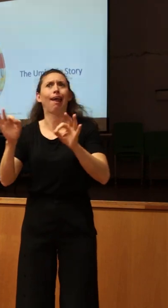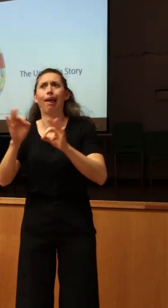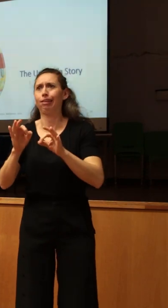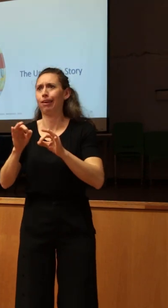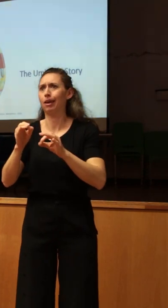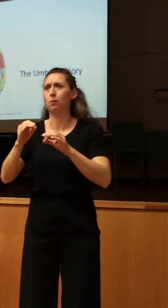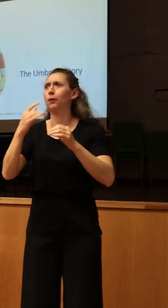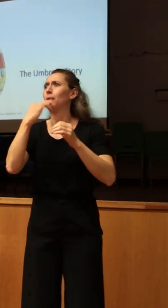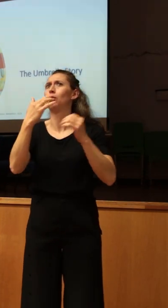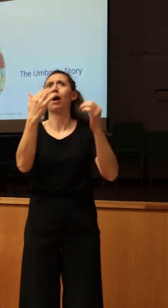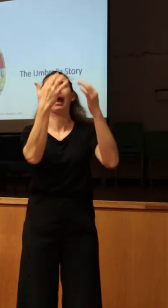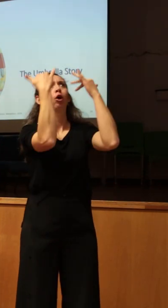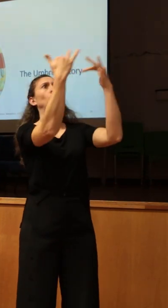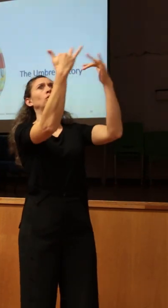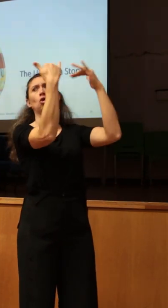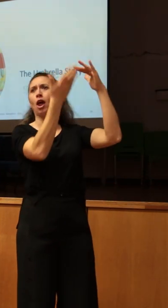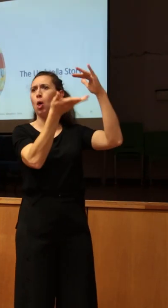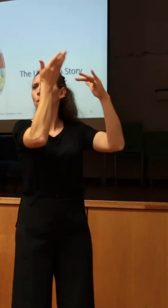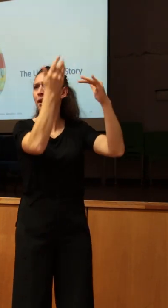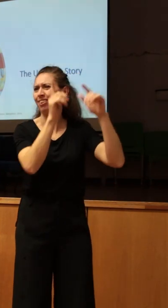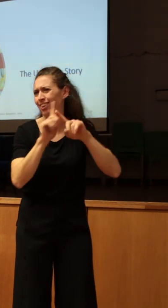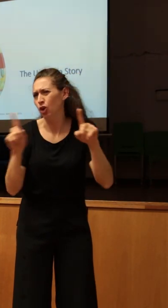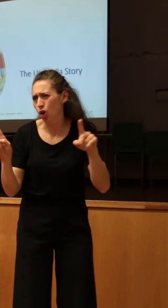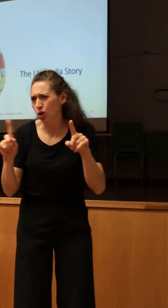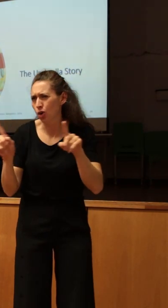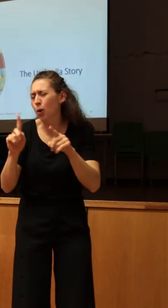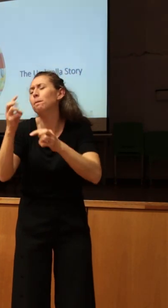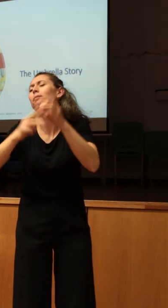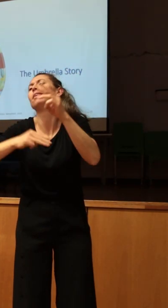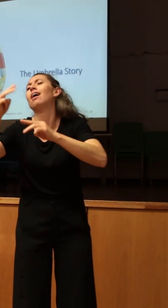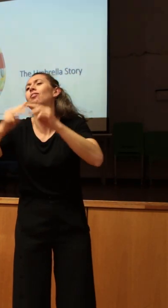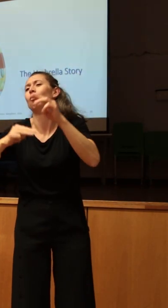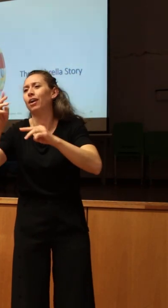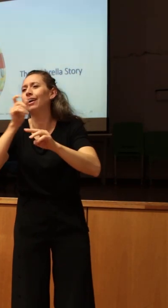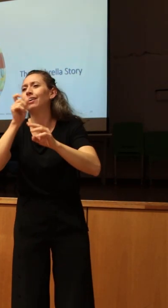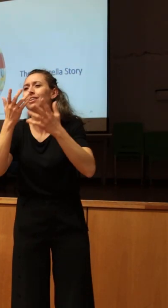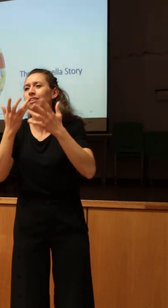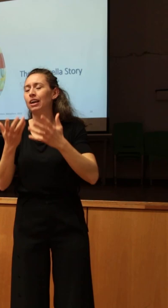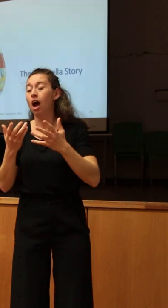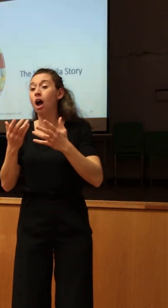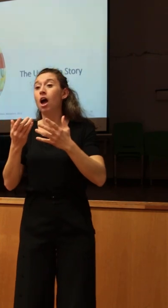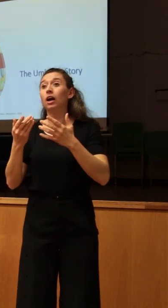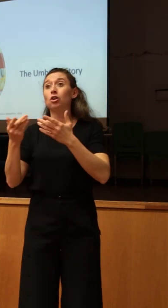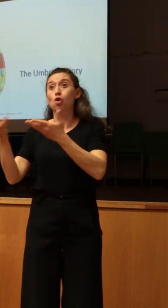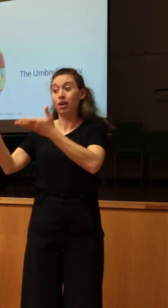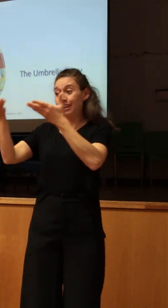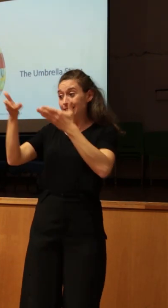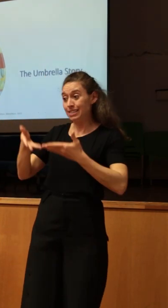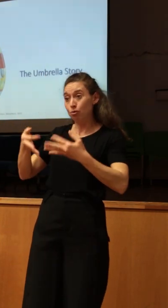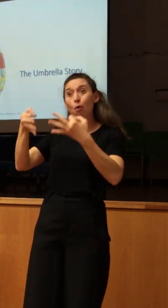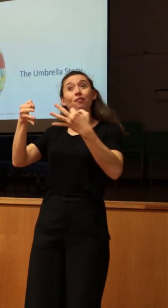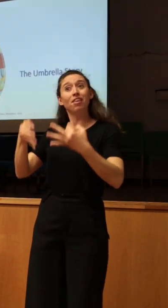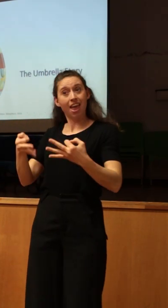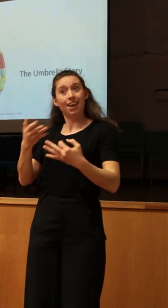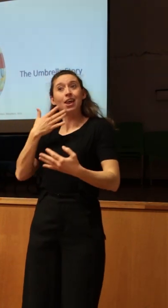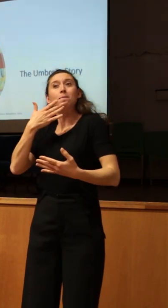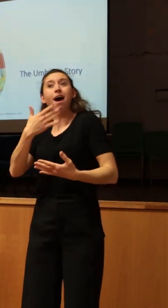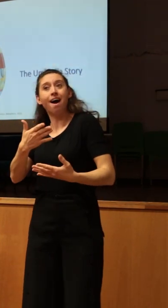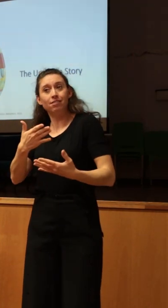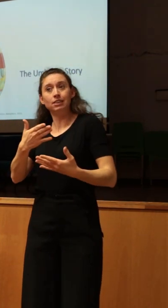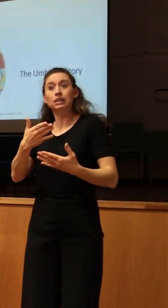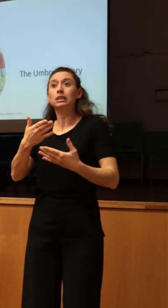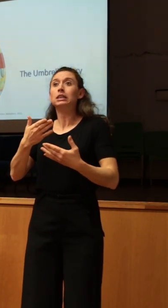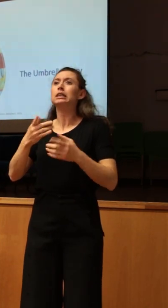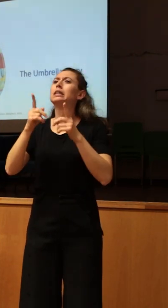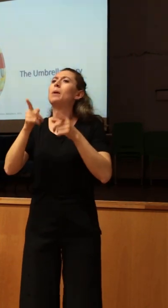prendiendo el aire acondicionado. Or temperature, right? It's a metaphor. Es una metáfora. Now, what's interesting is that warm smile.